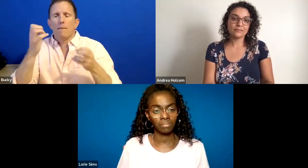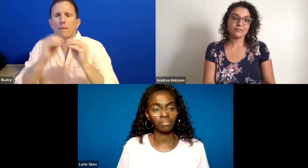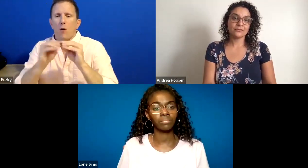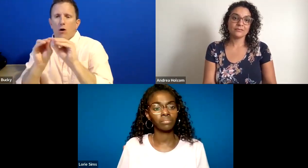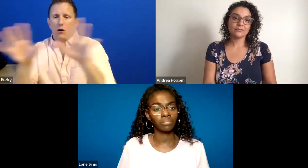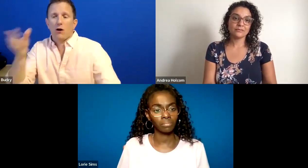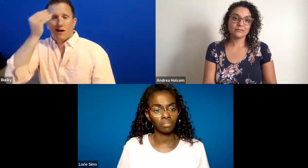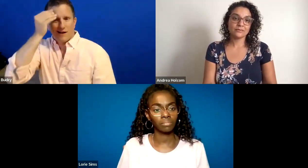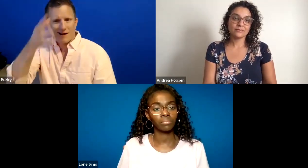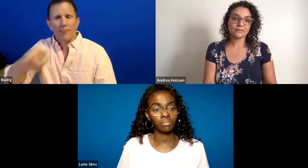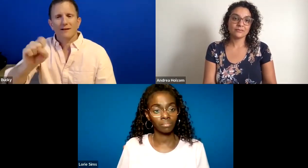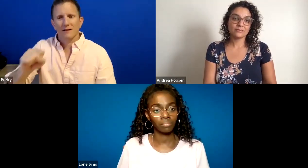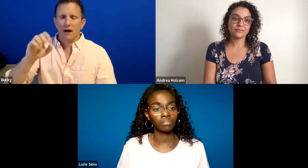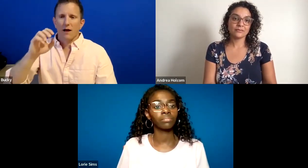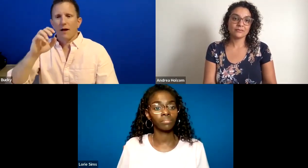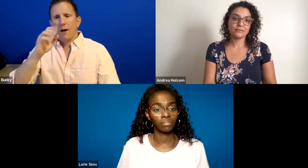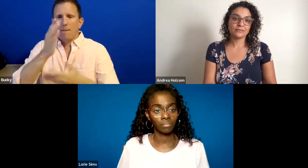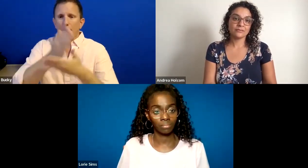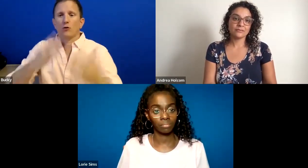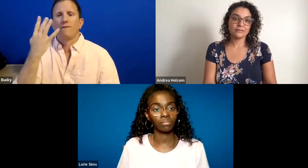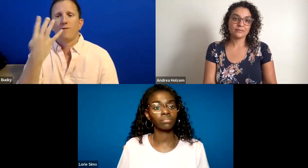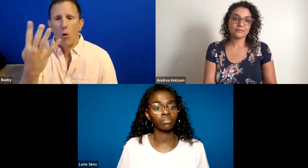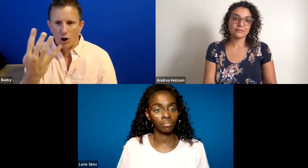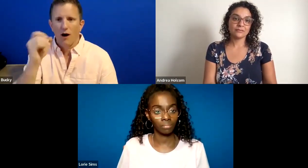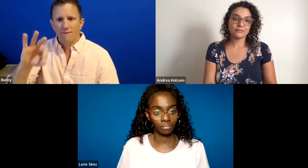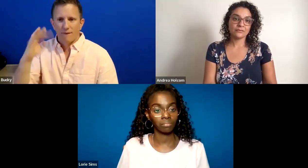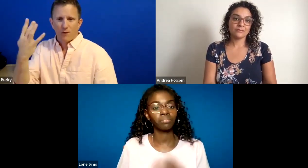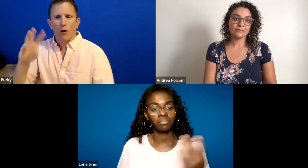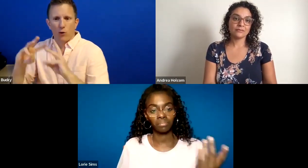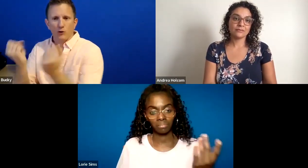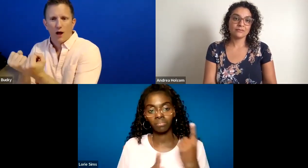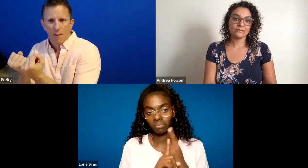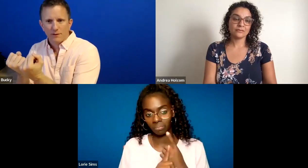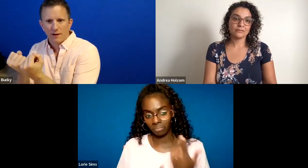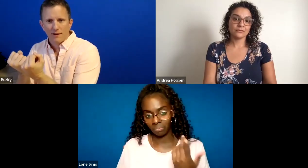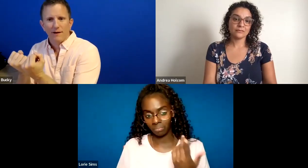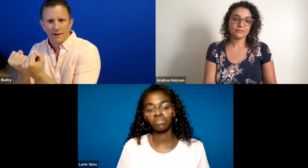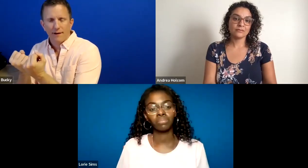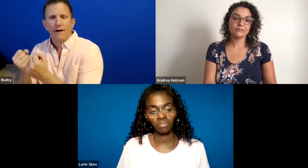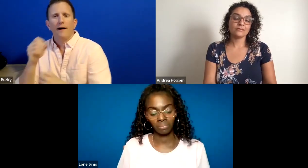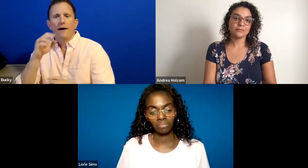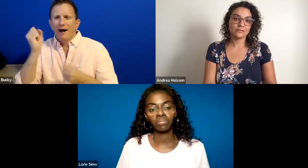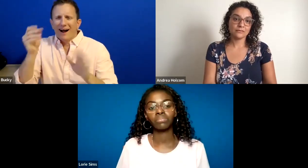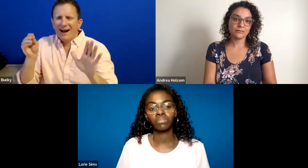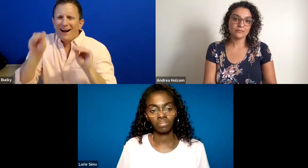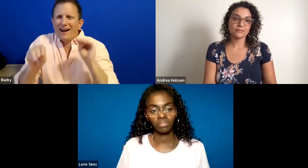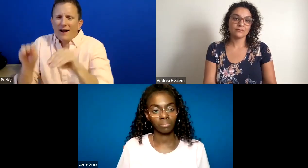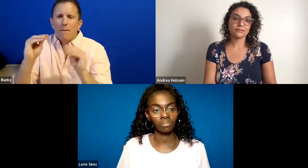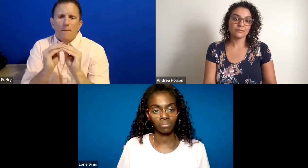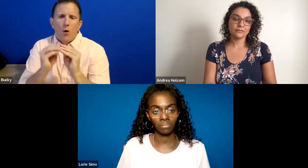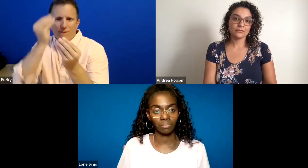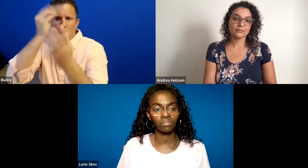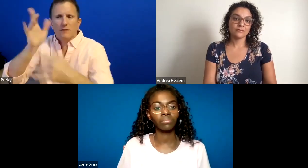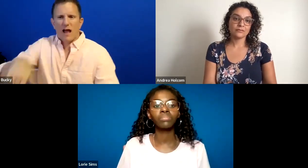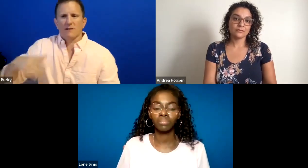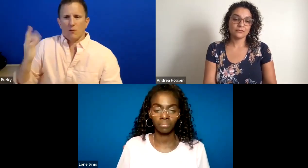we really have to change how we send that assignment out, right? We should have included that it was part 4. It was the 4th